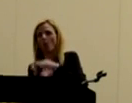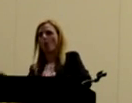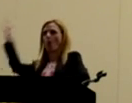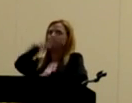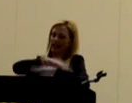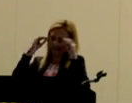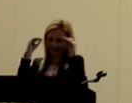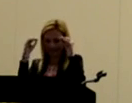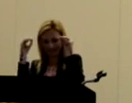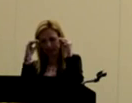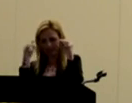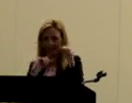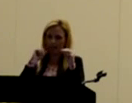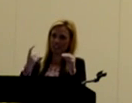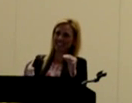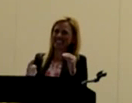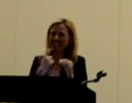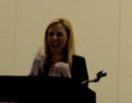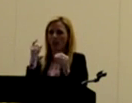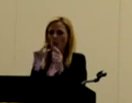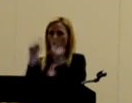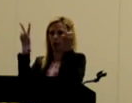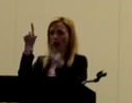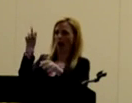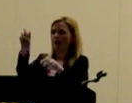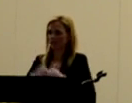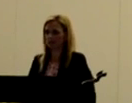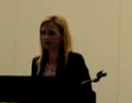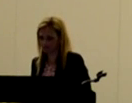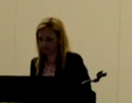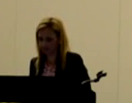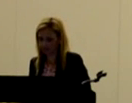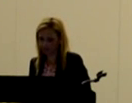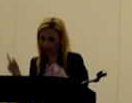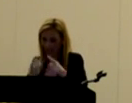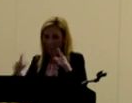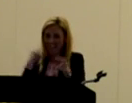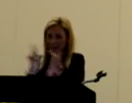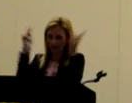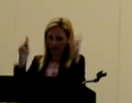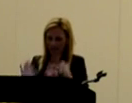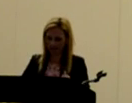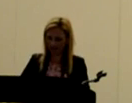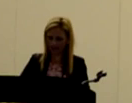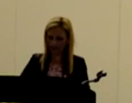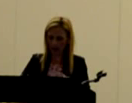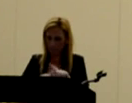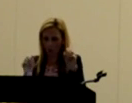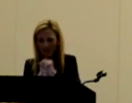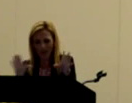grows. One can spend all day teaching a child to say the word love until they say it perfectly, but